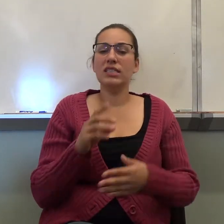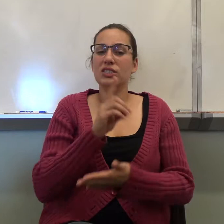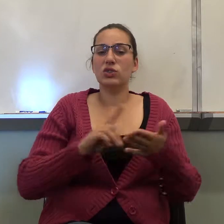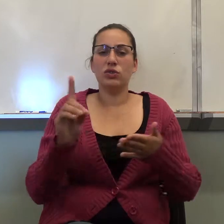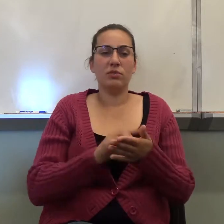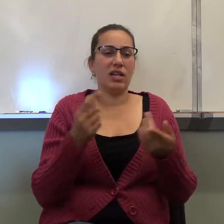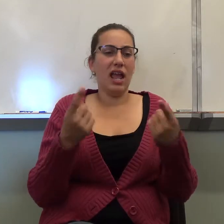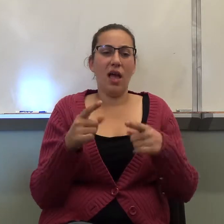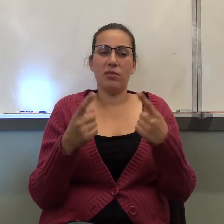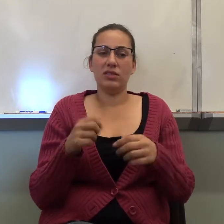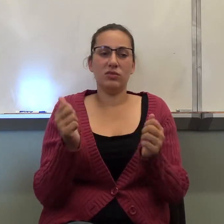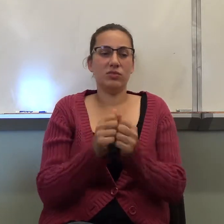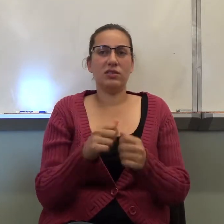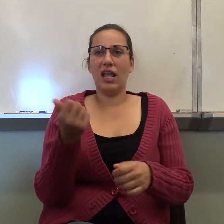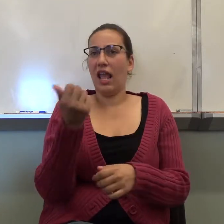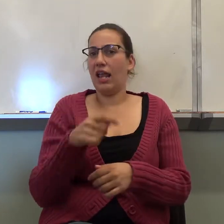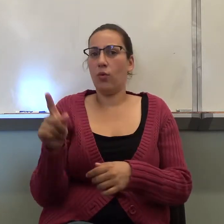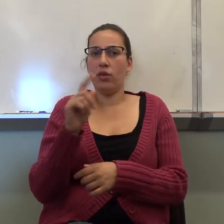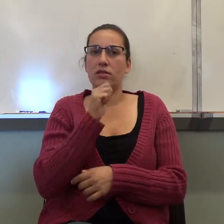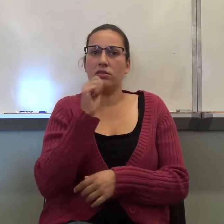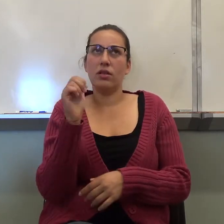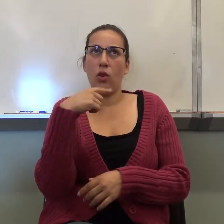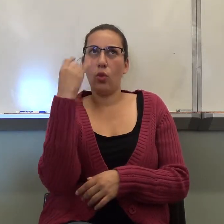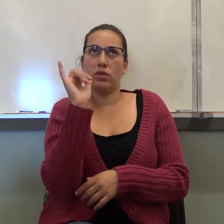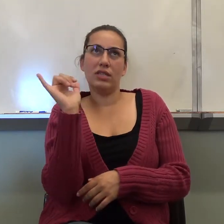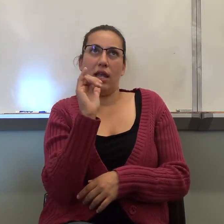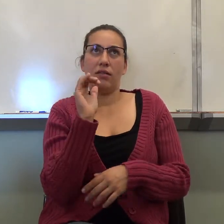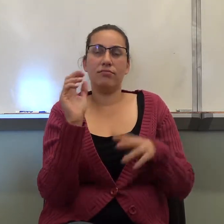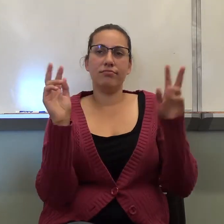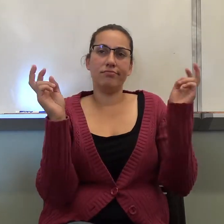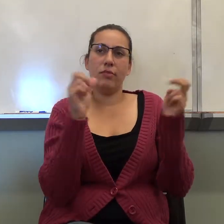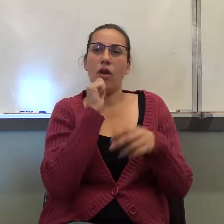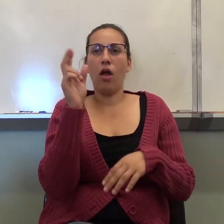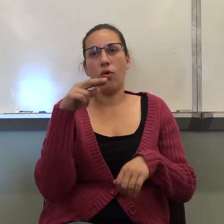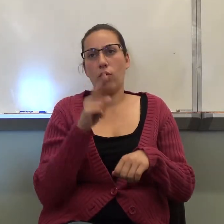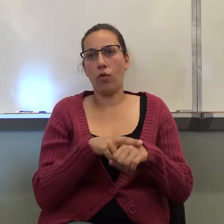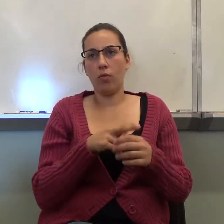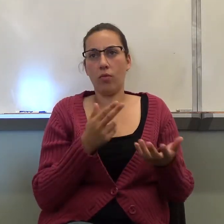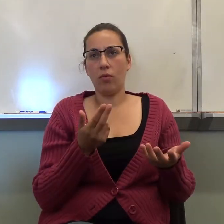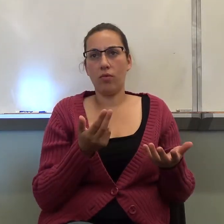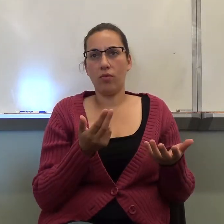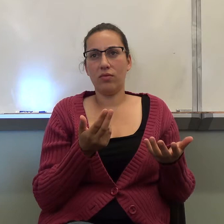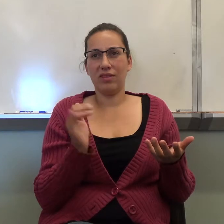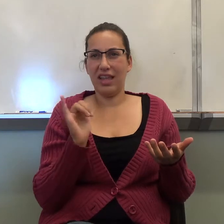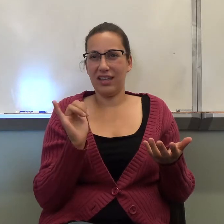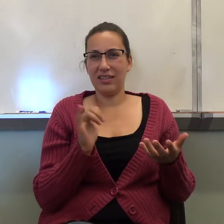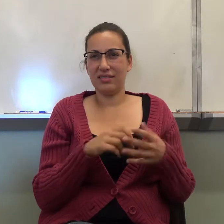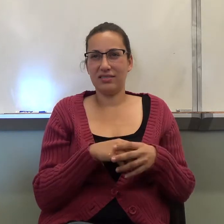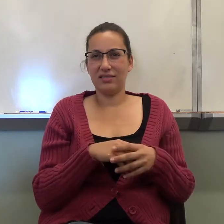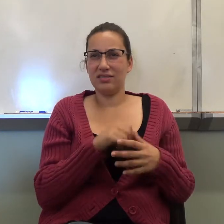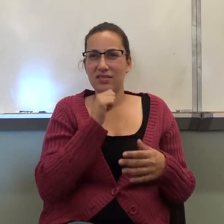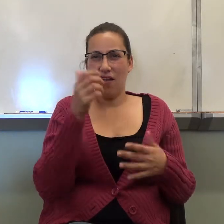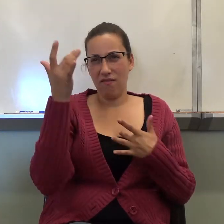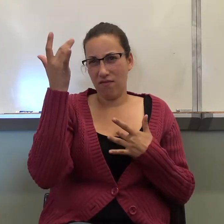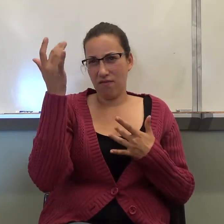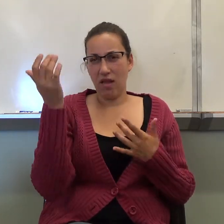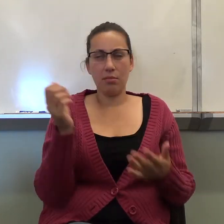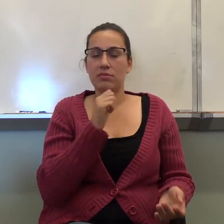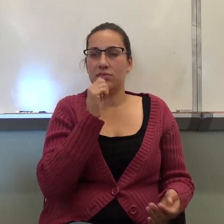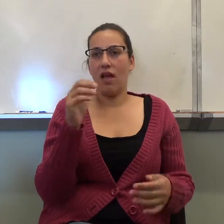the problem is. That's the algebra version of the distributive law. Now, your book, of course, is going to give you several examples,